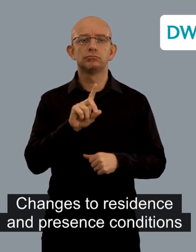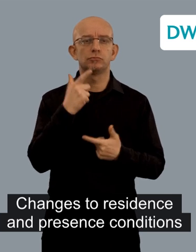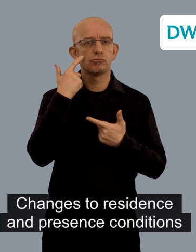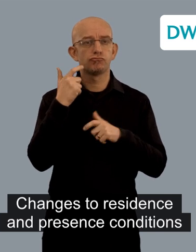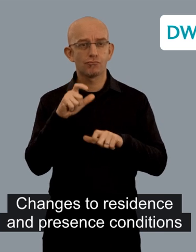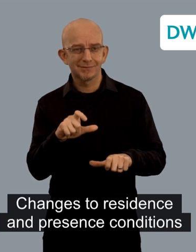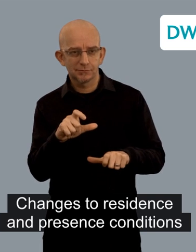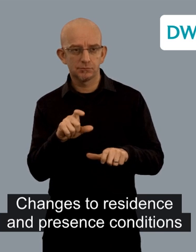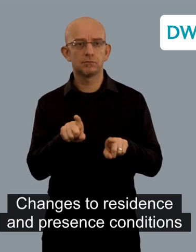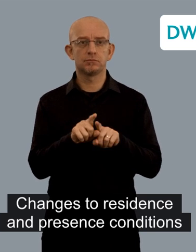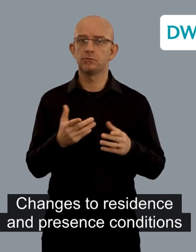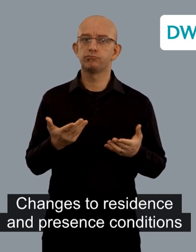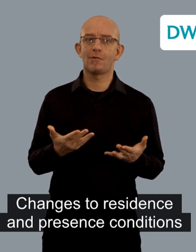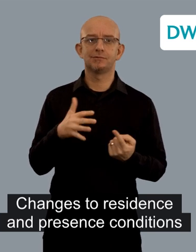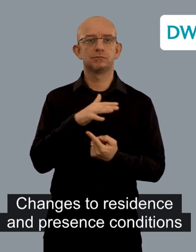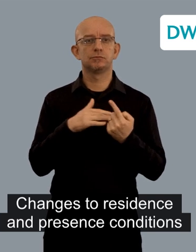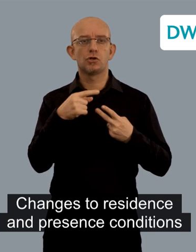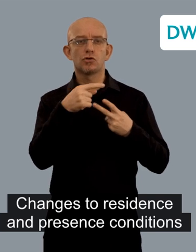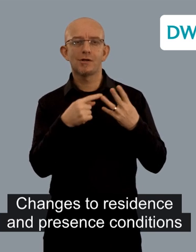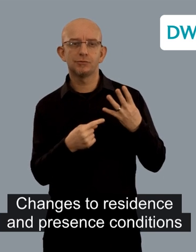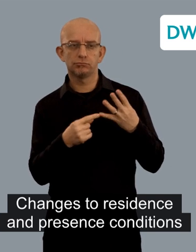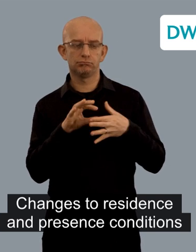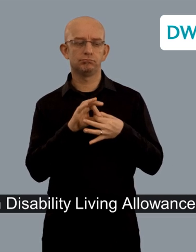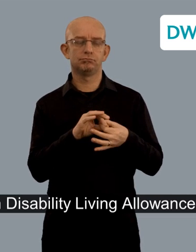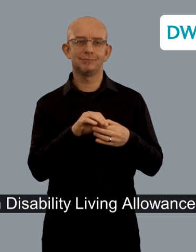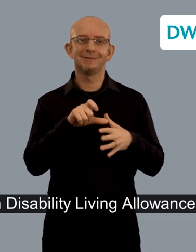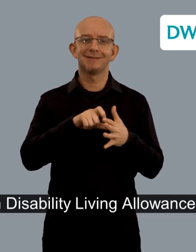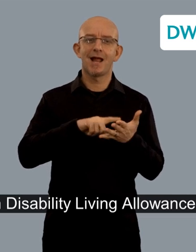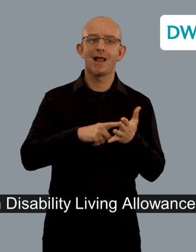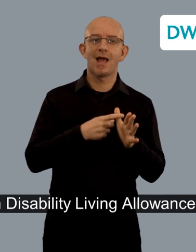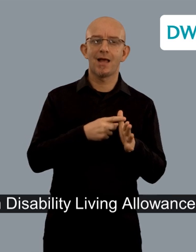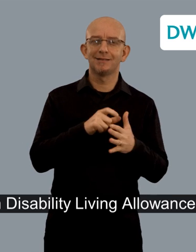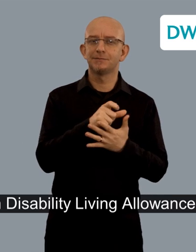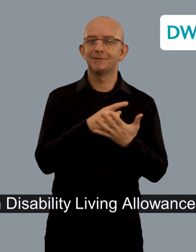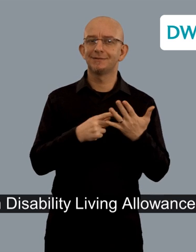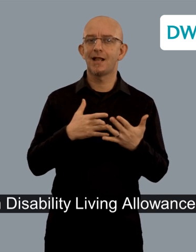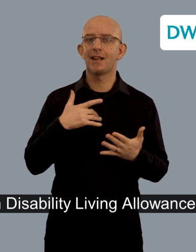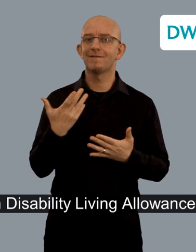Changes to residence and presence conditions. In disability living allowance.